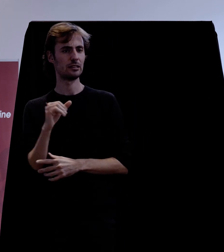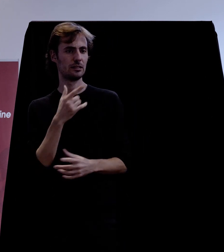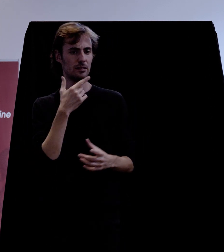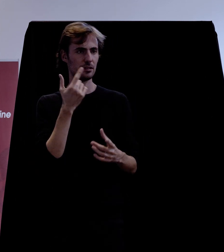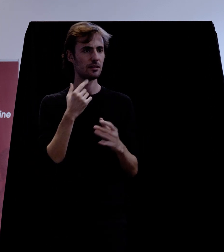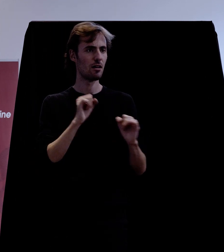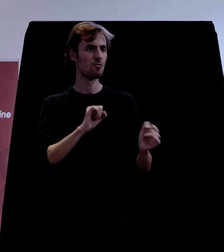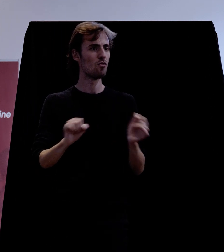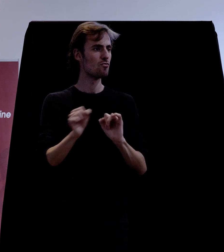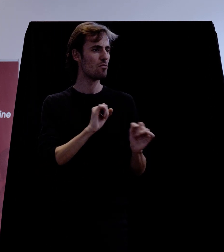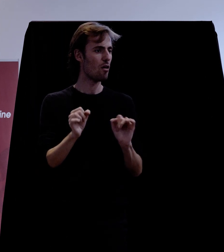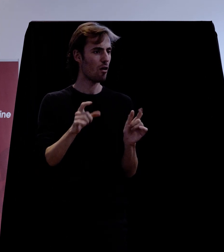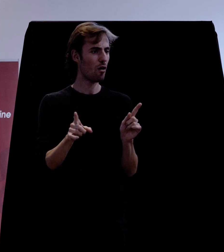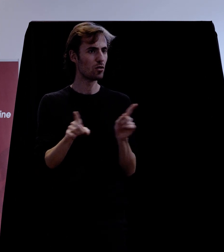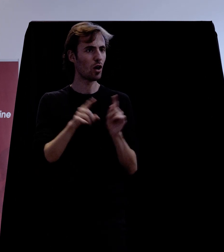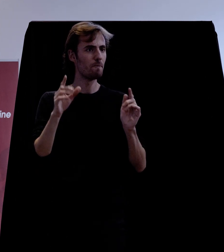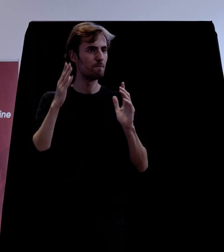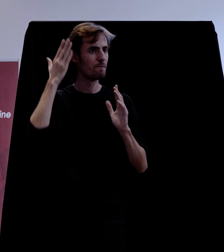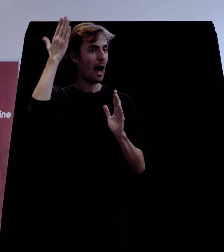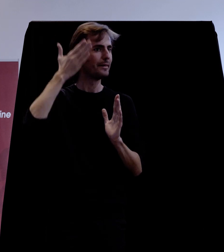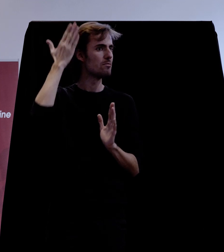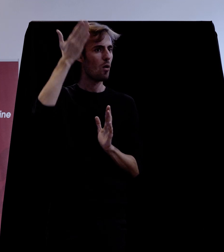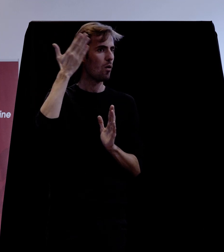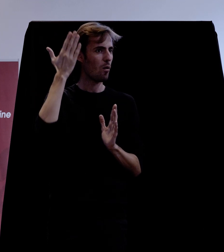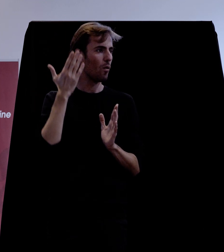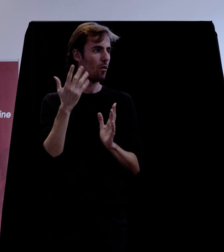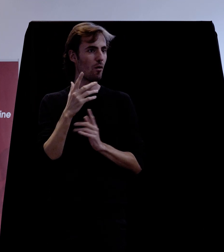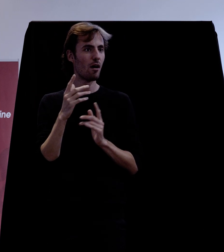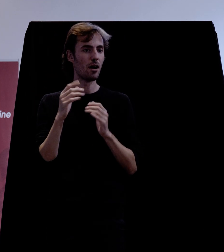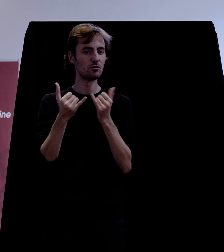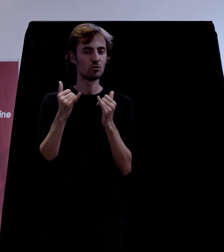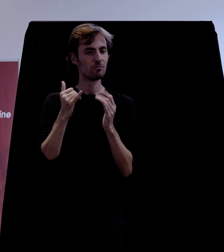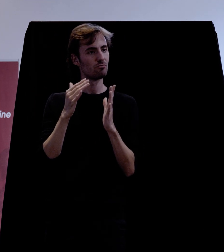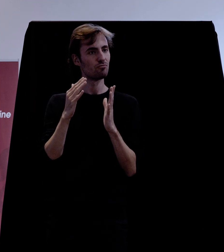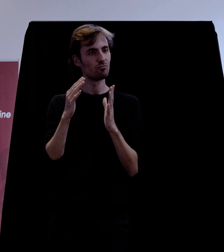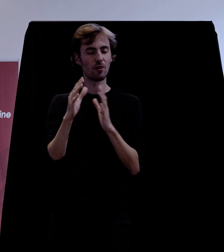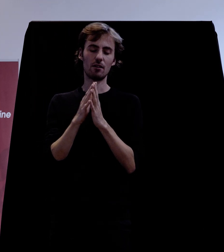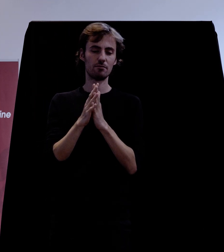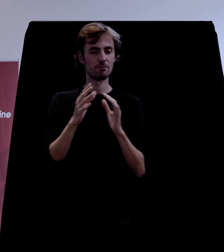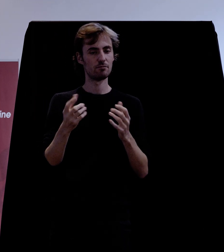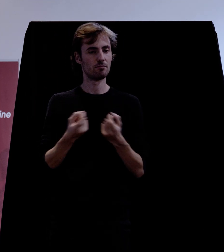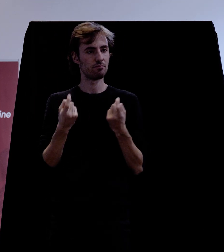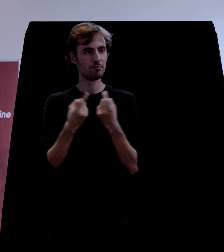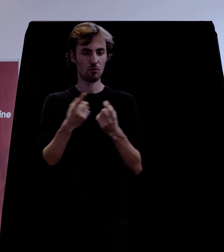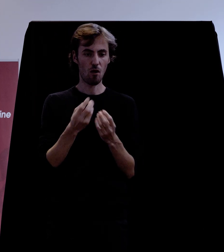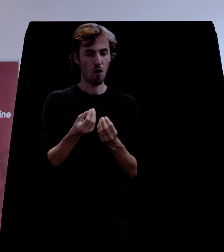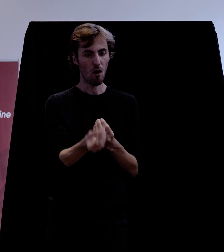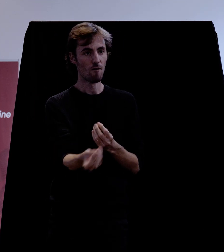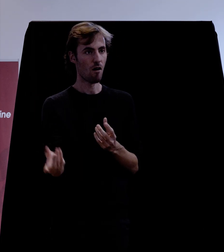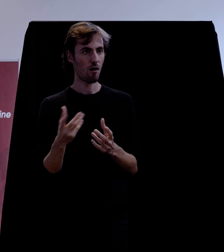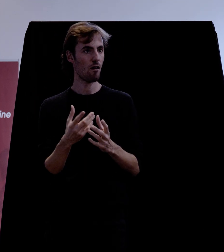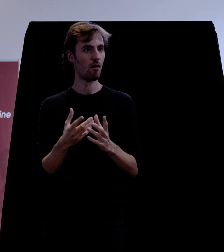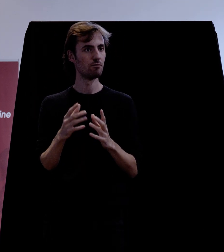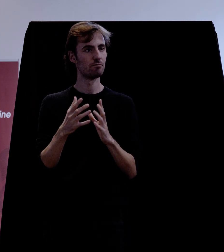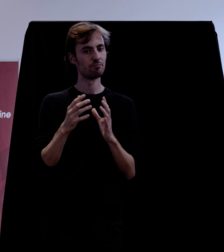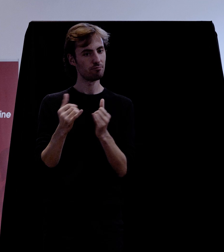stuff for kids. And she developed it for kids who were deafblind and had charge or had charge. But it's really fun